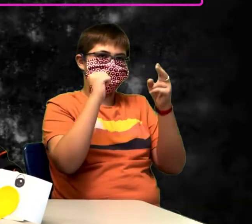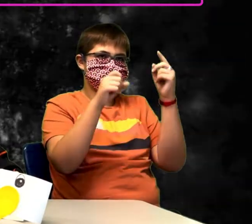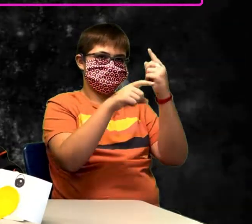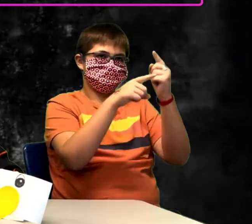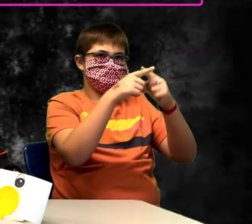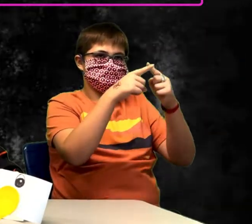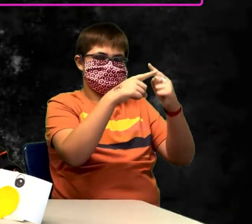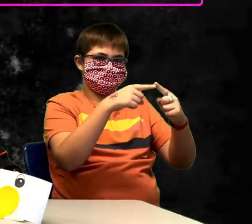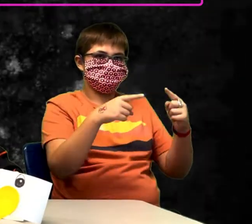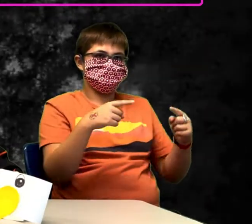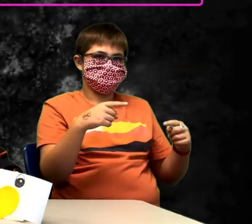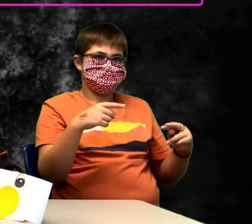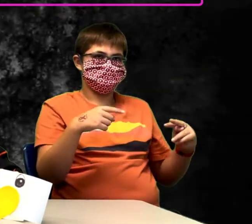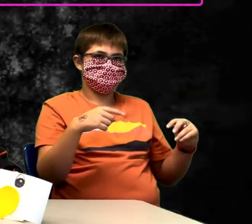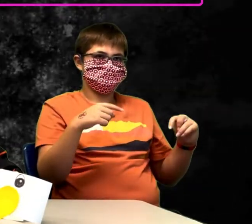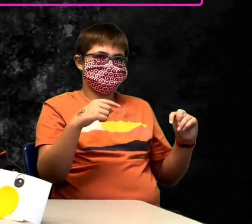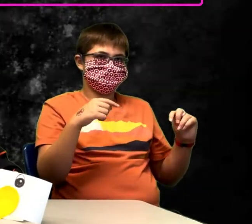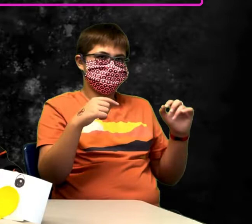I'm ready.